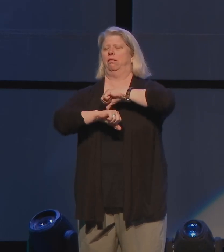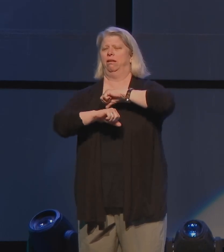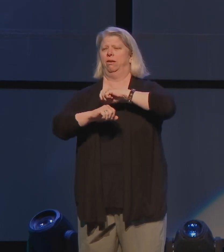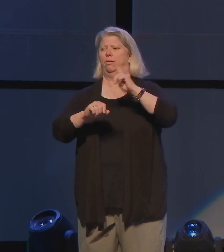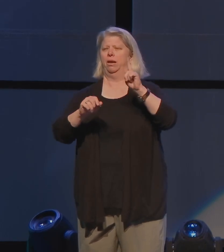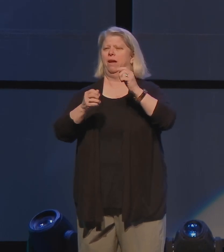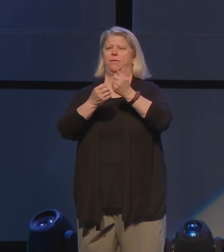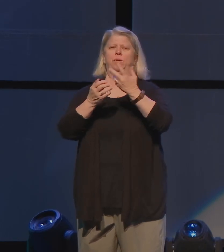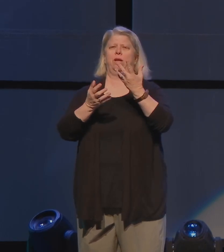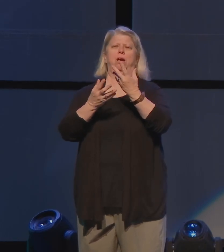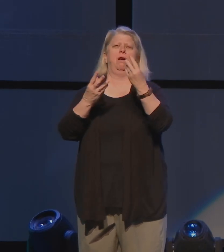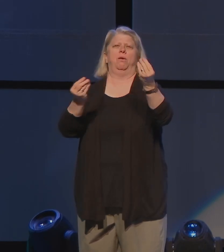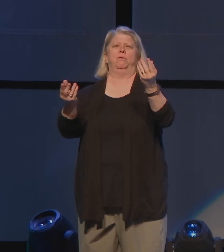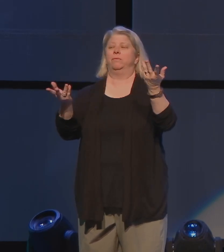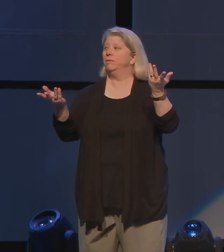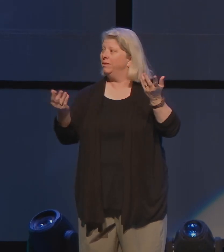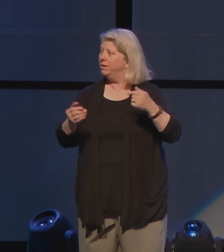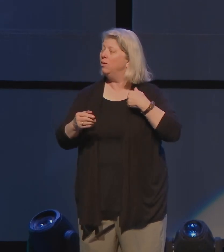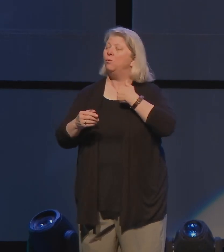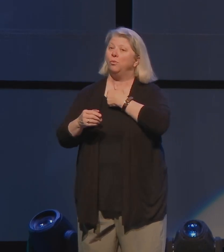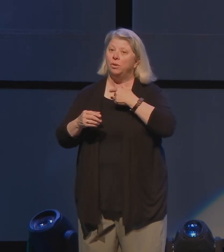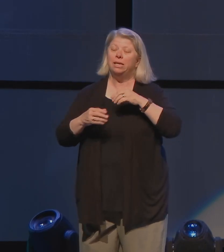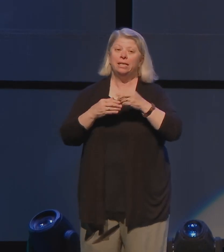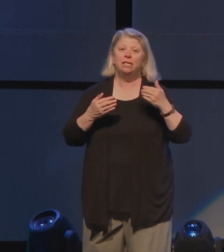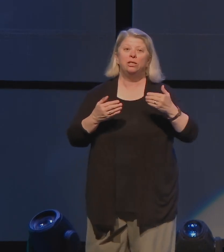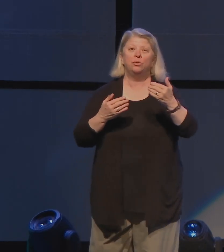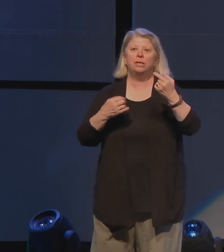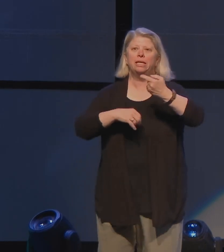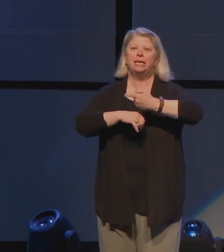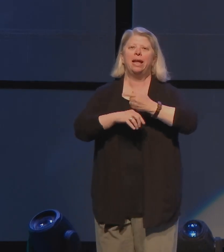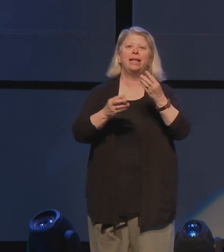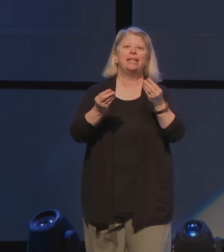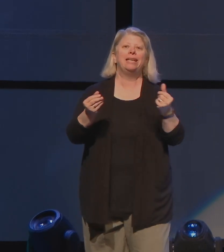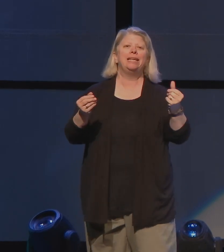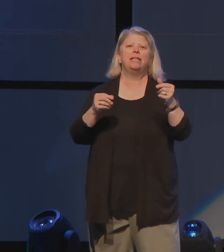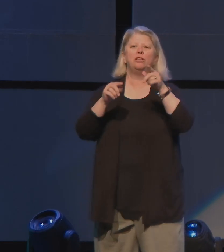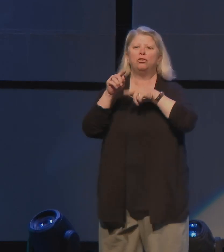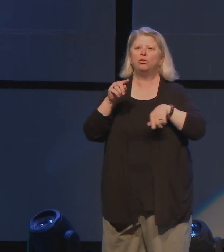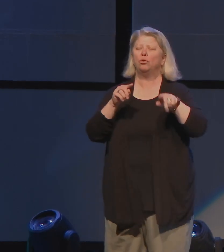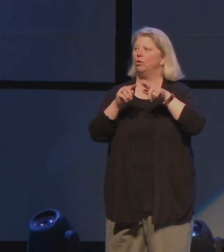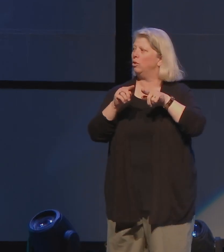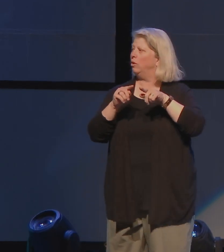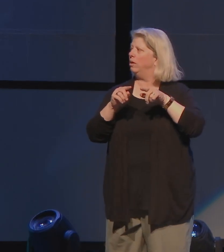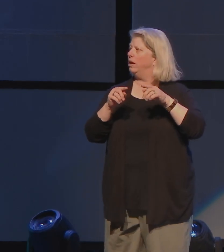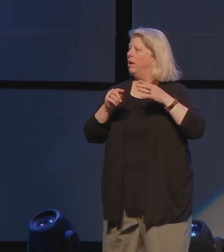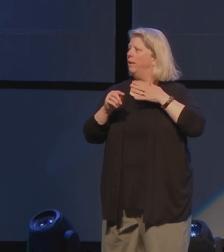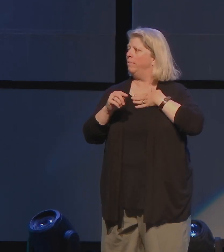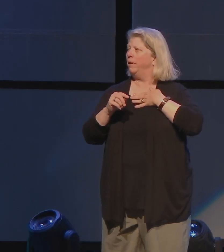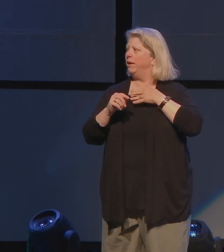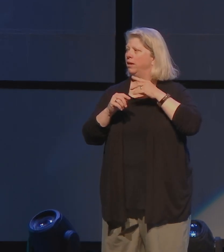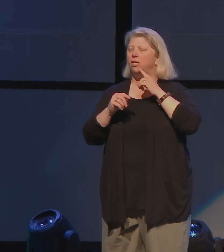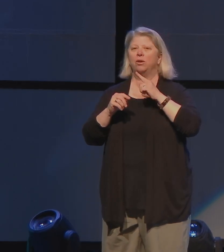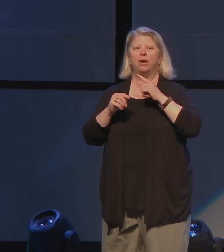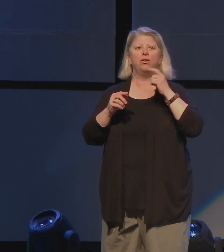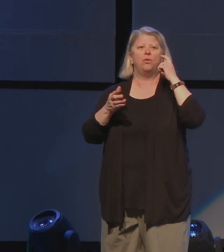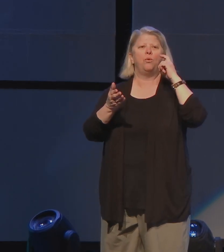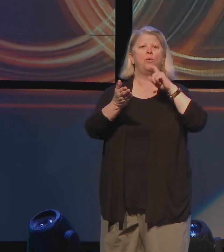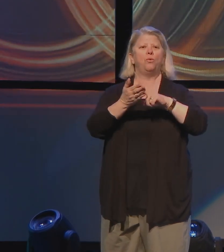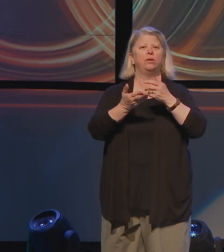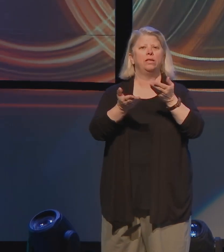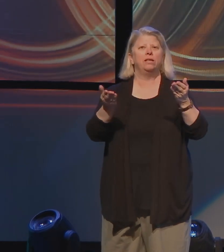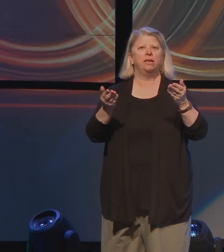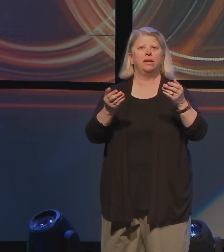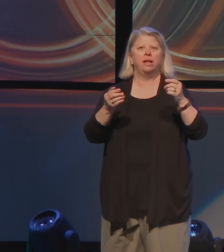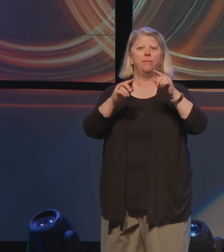everybody go? No, it is good. We're in this series, the healing circle we're talking about. And I'm just noticing here the